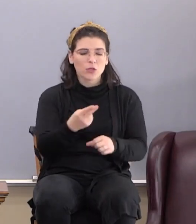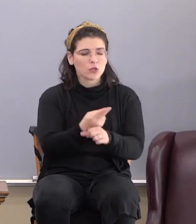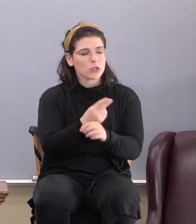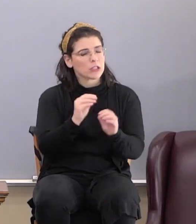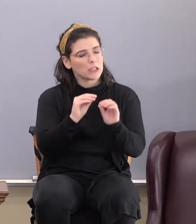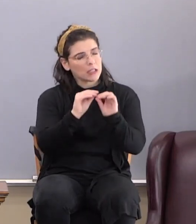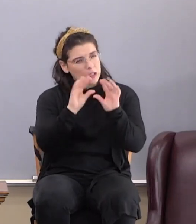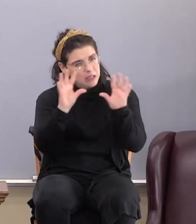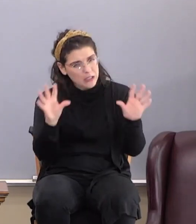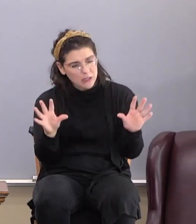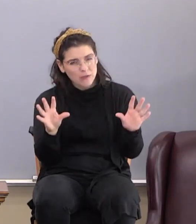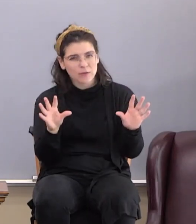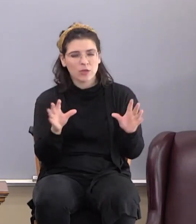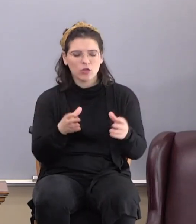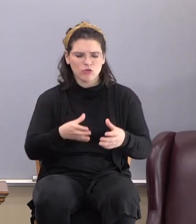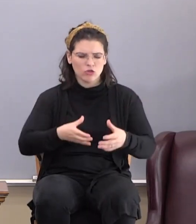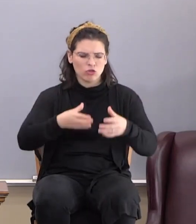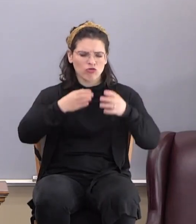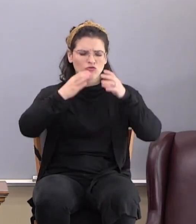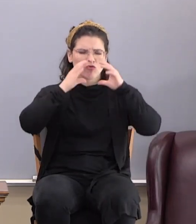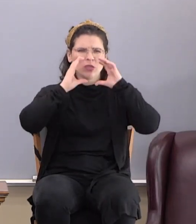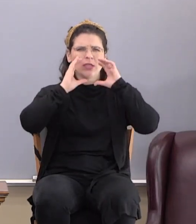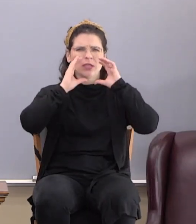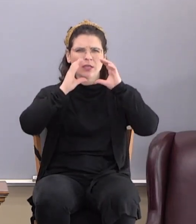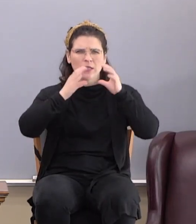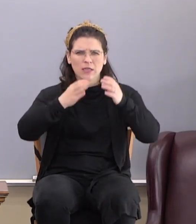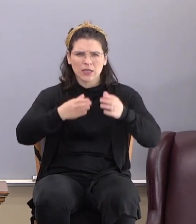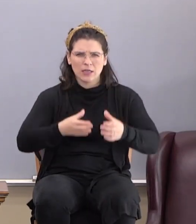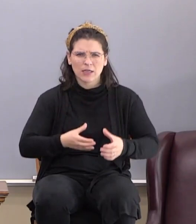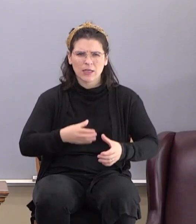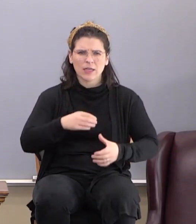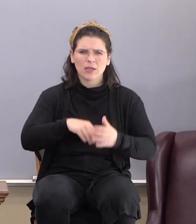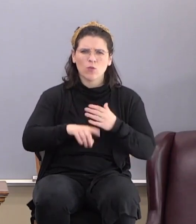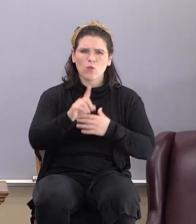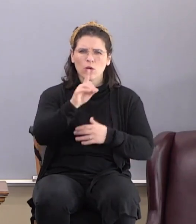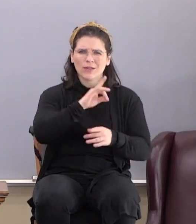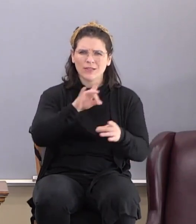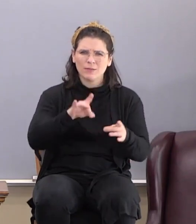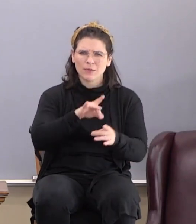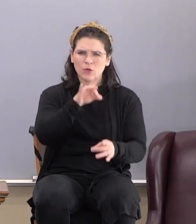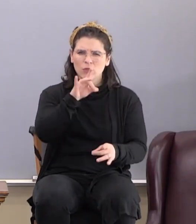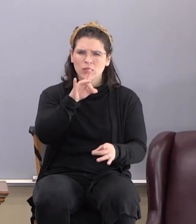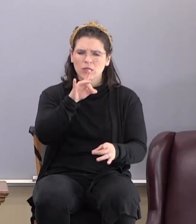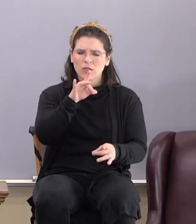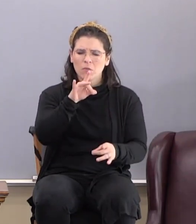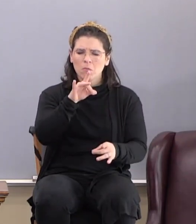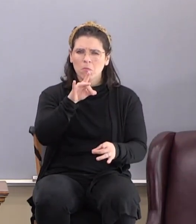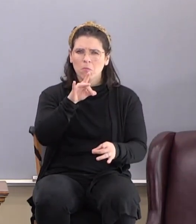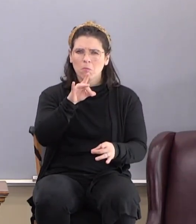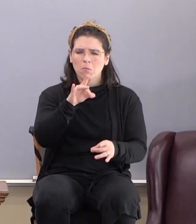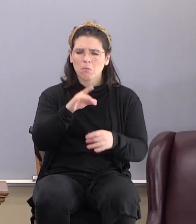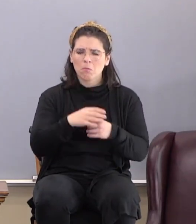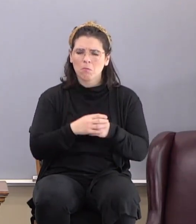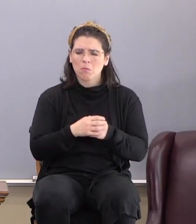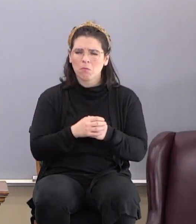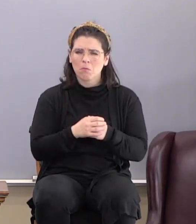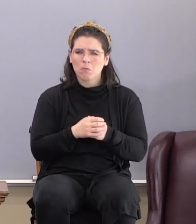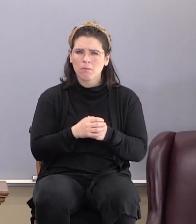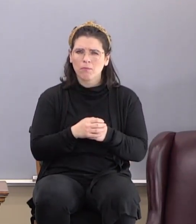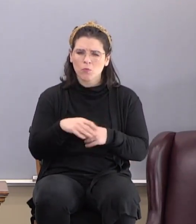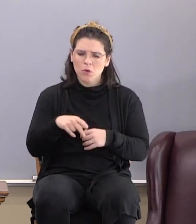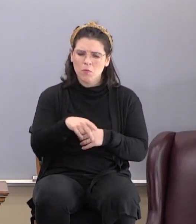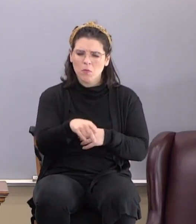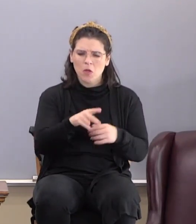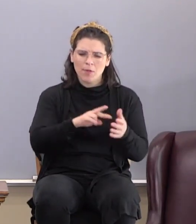clear here. To drink into one Spirit. What Paul's referring to